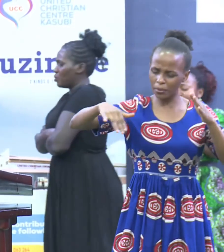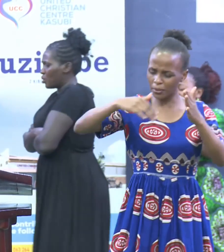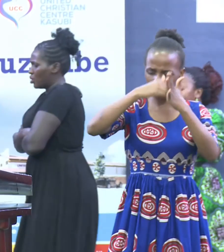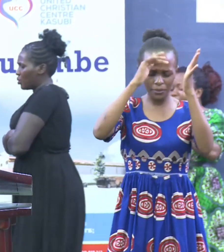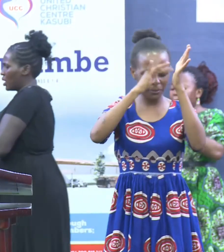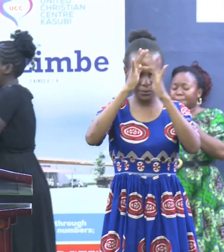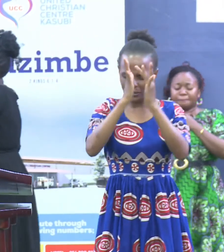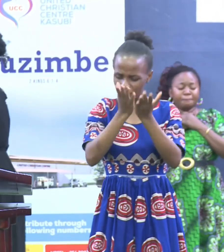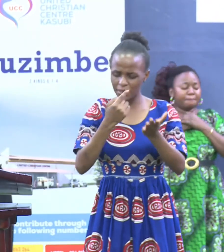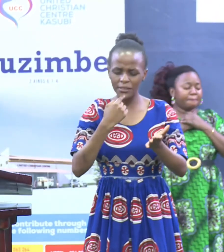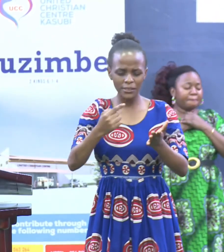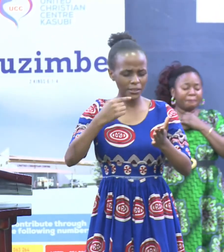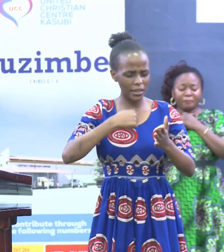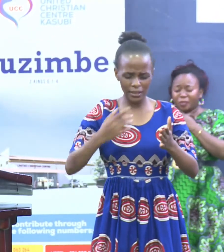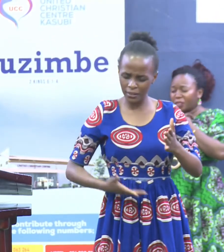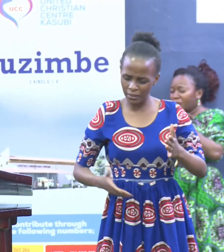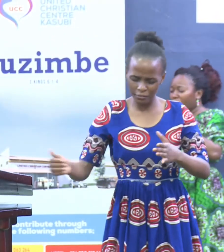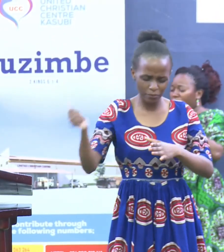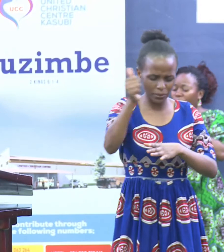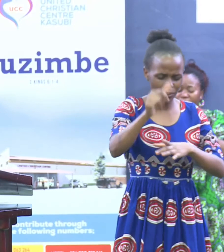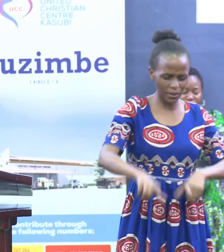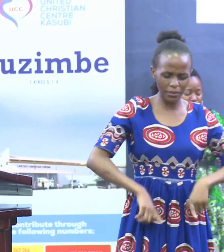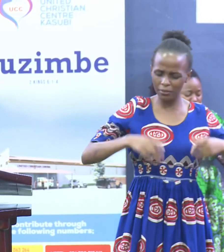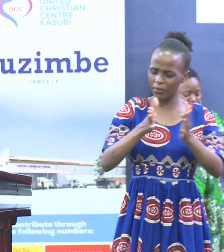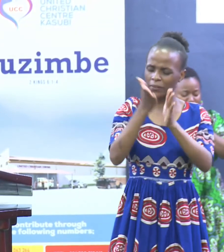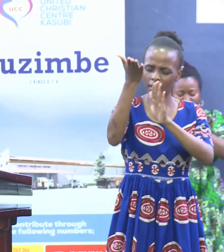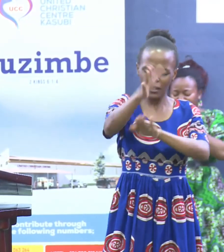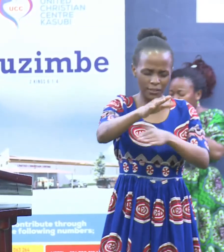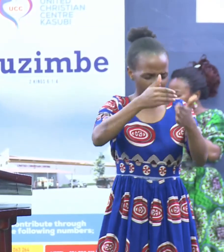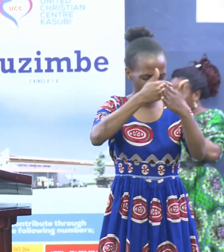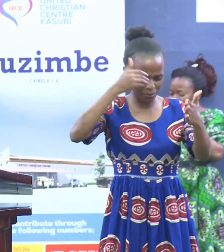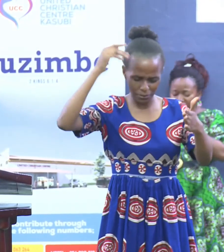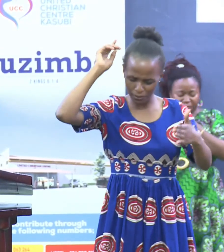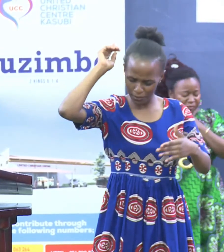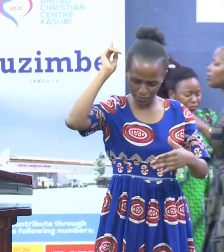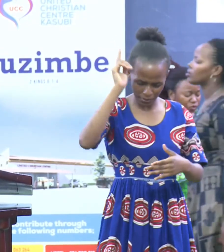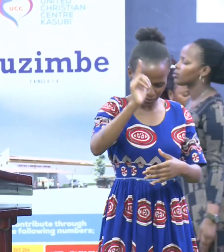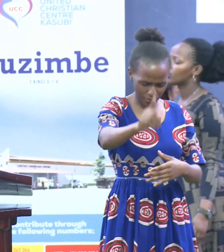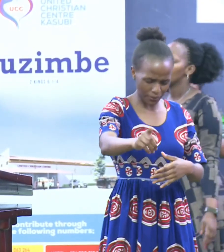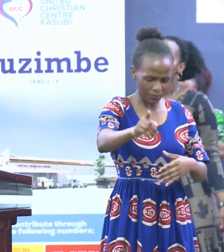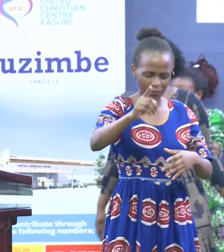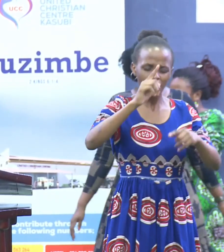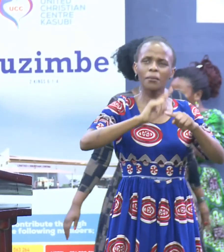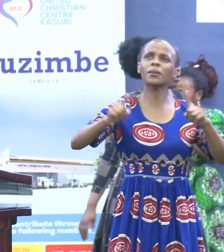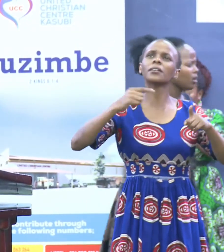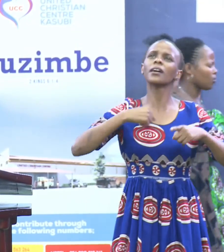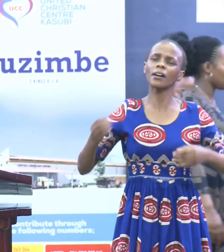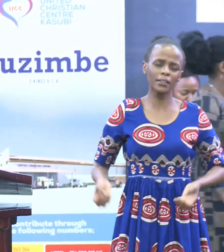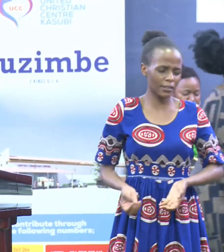say I have put life and death before you But I give you